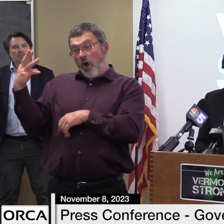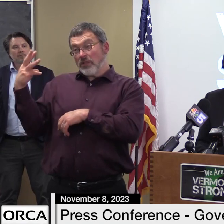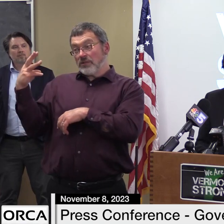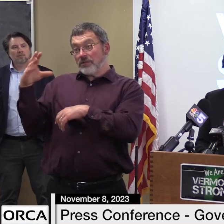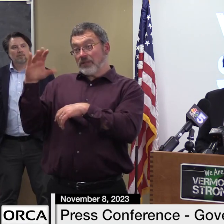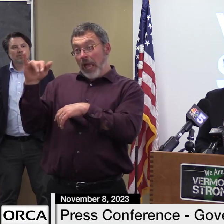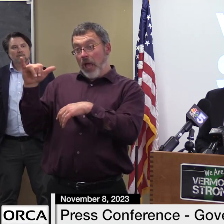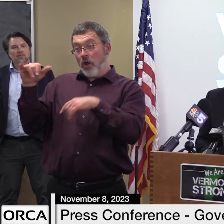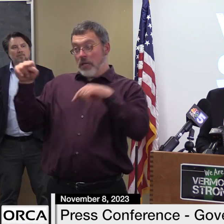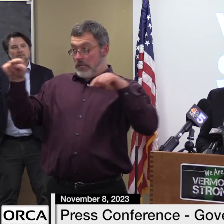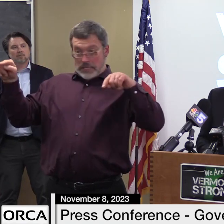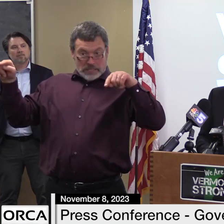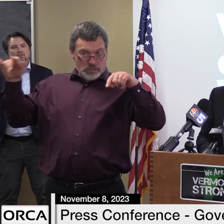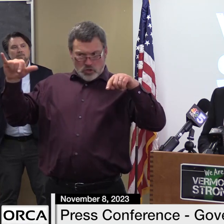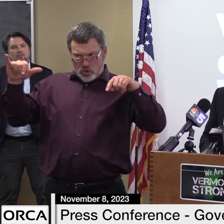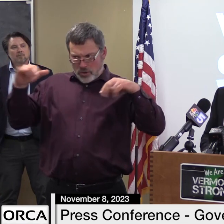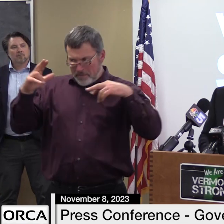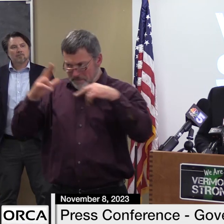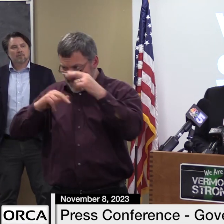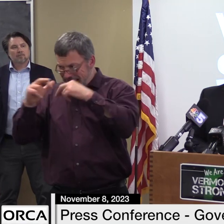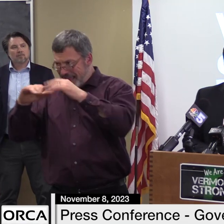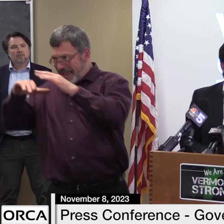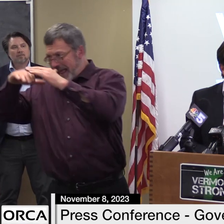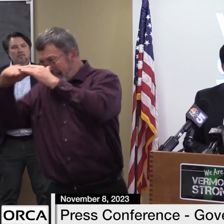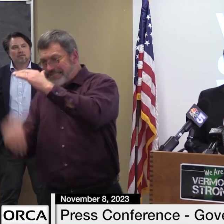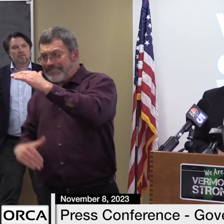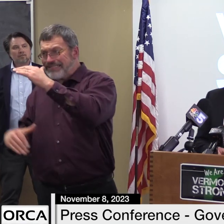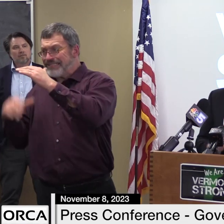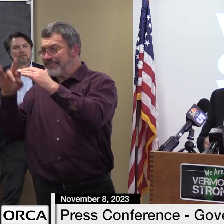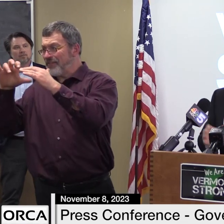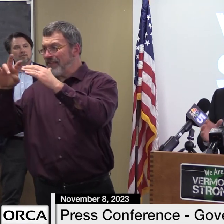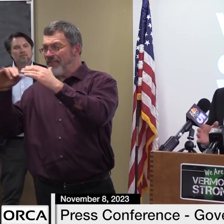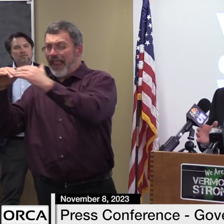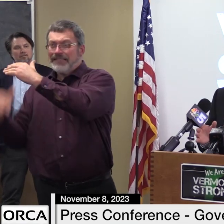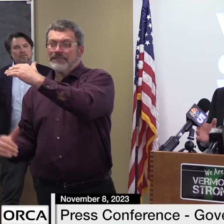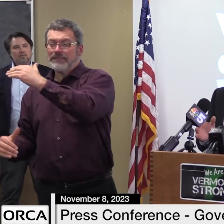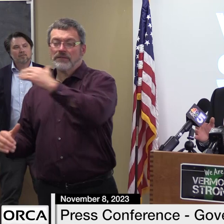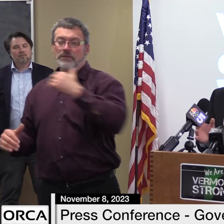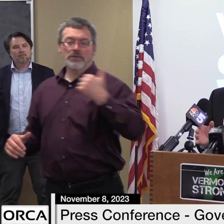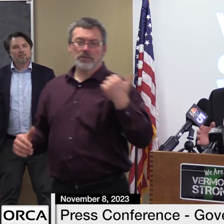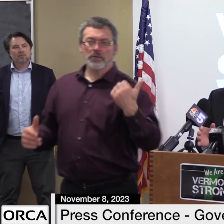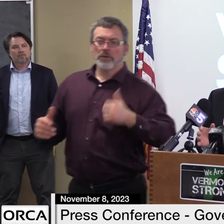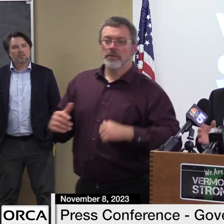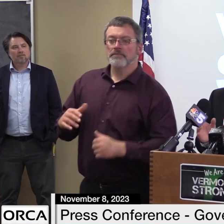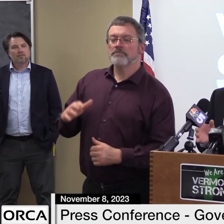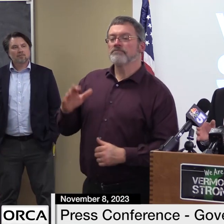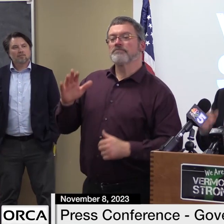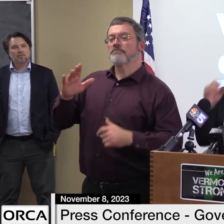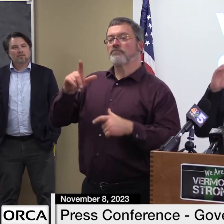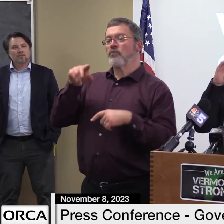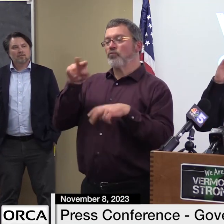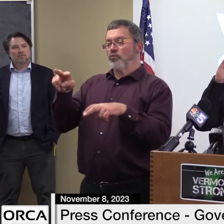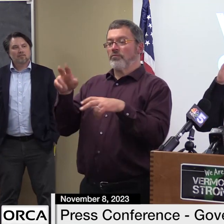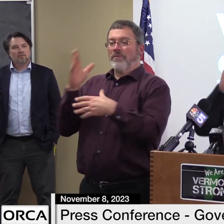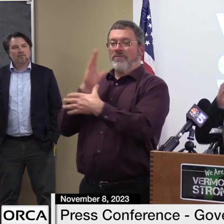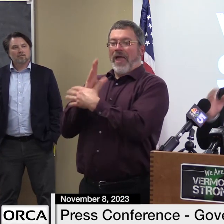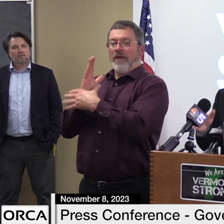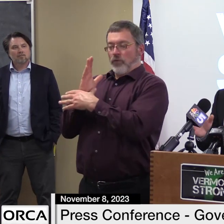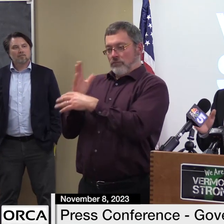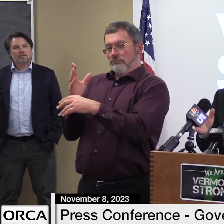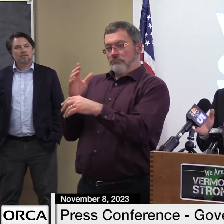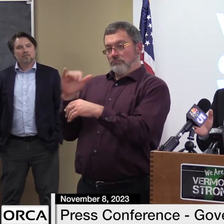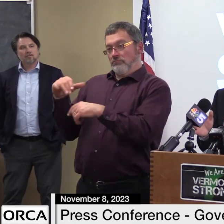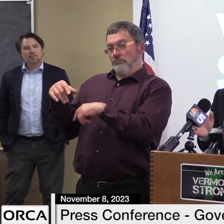period of time? So what that indicates is that if you take the average number of units produced in Washington County over